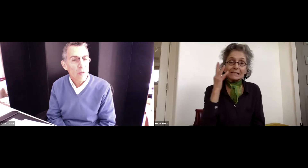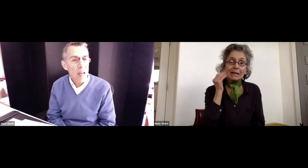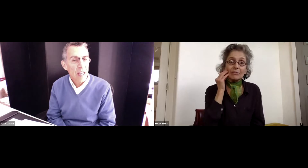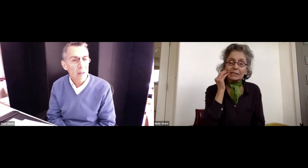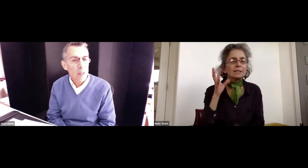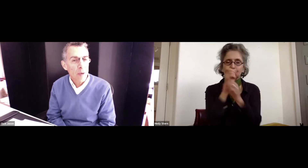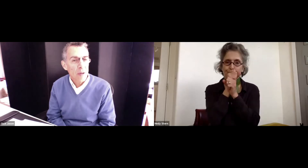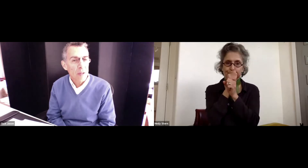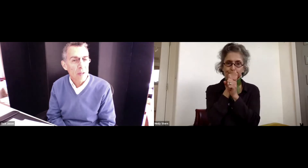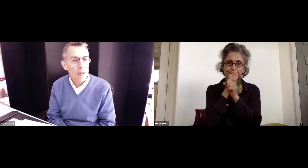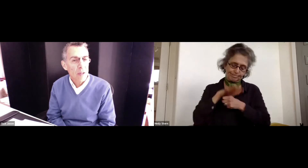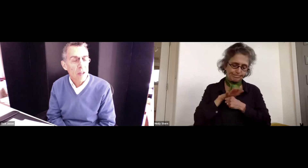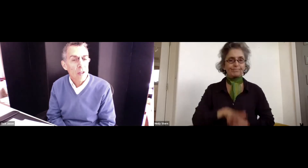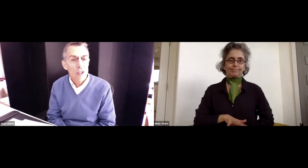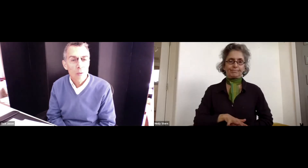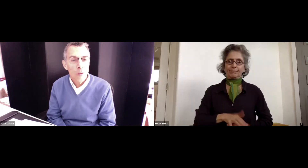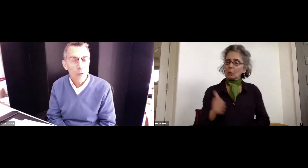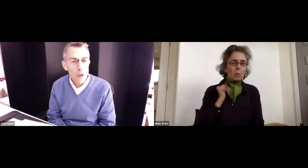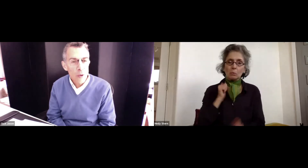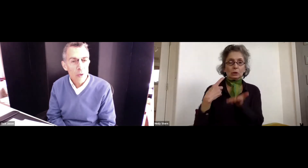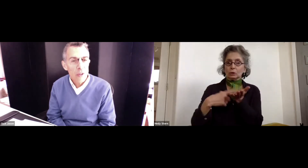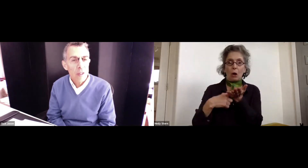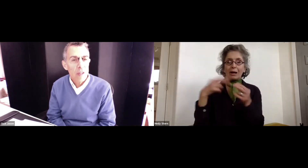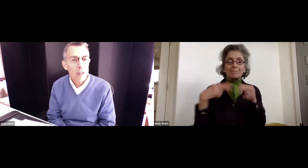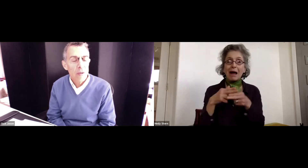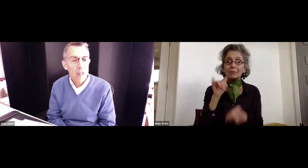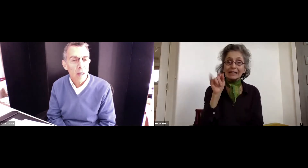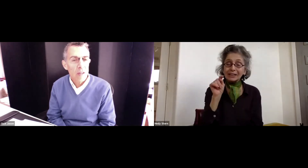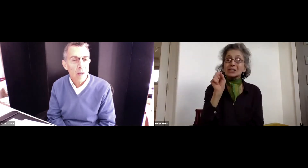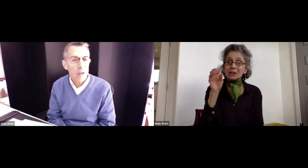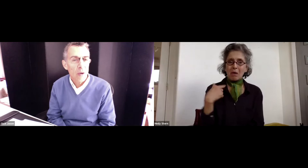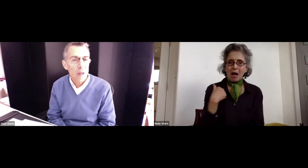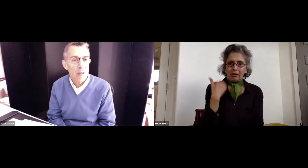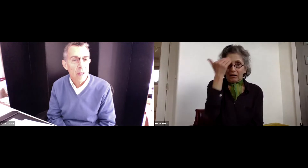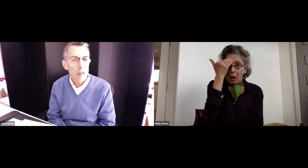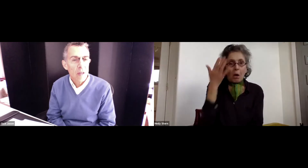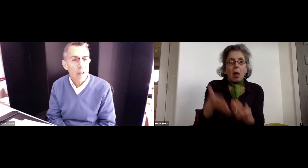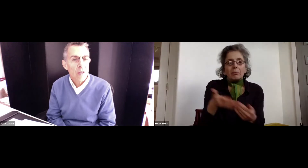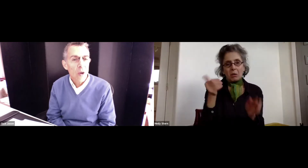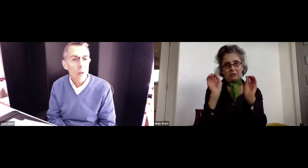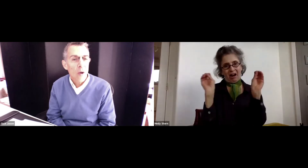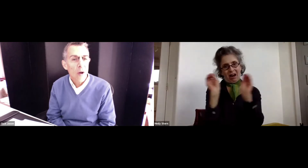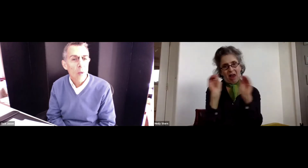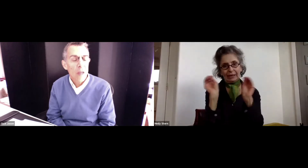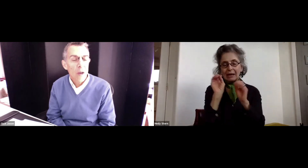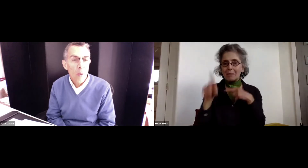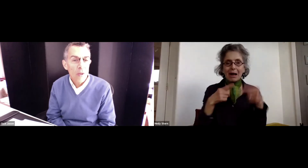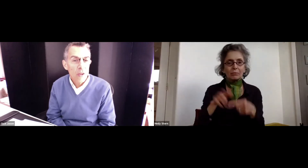negative experiences, she refused to tell us those stories. So we almost knew